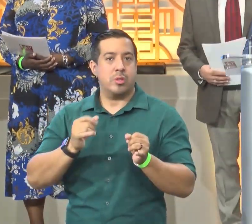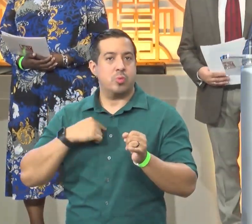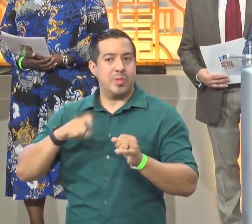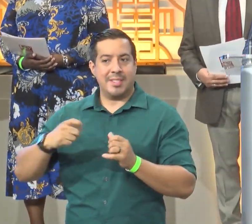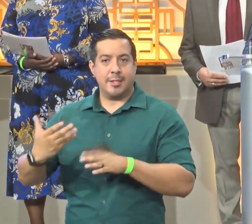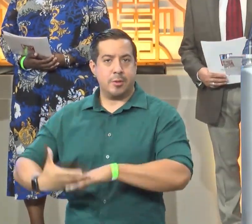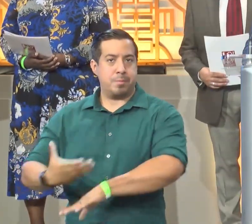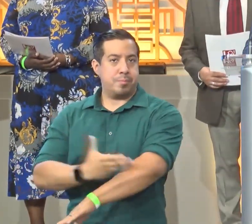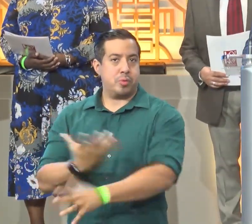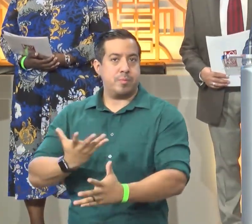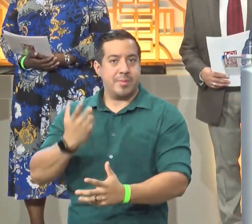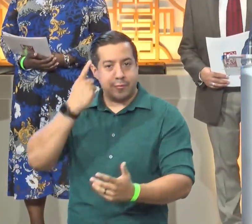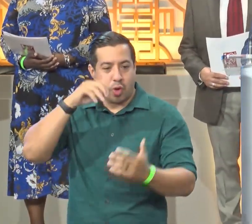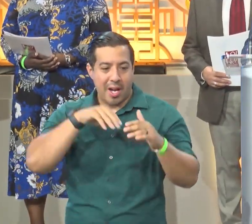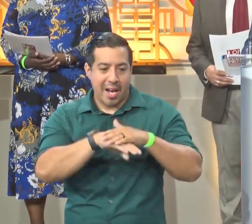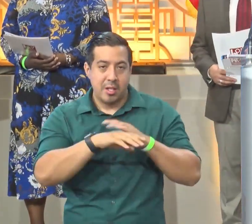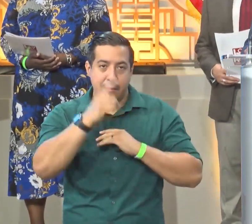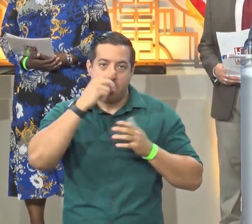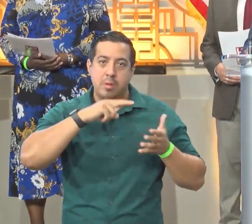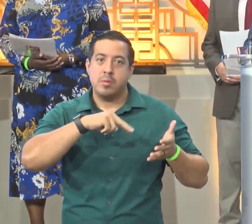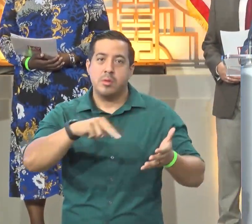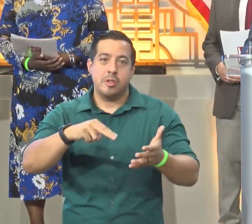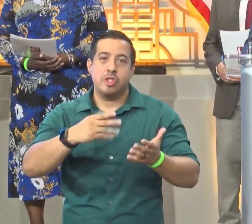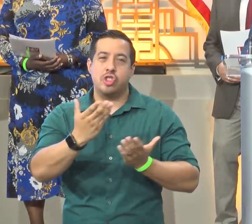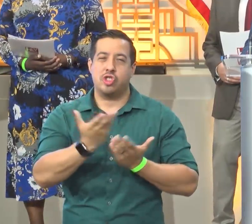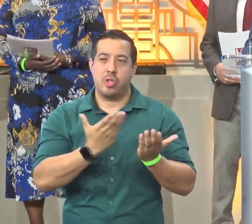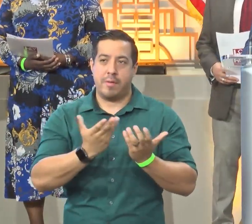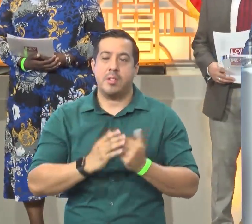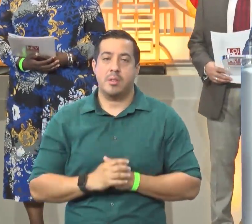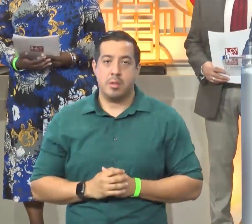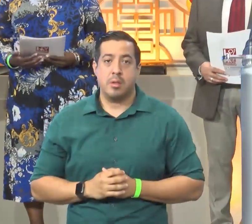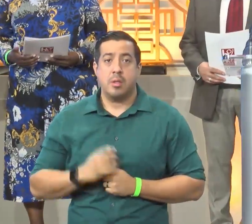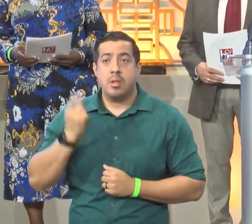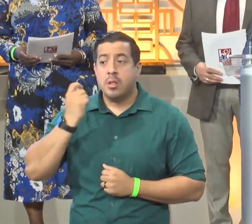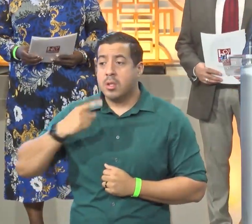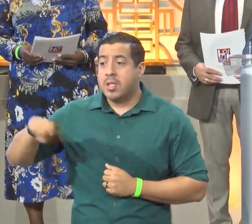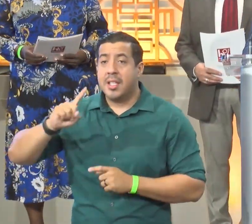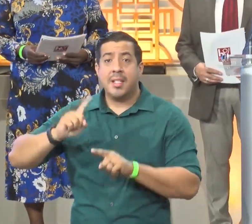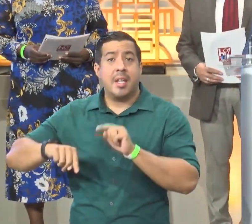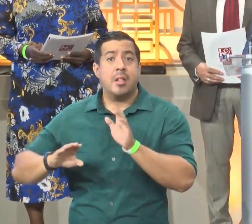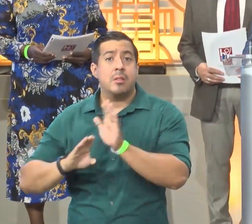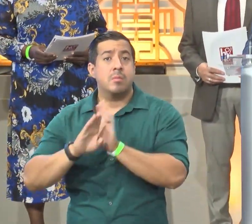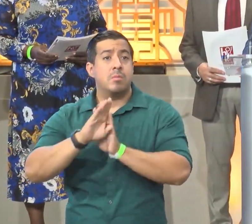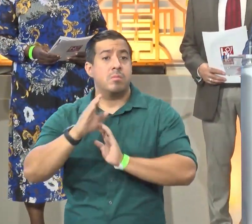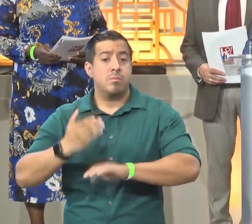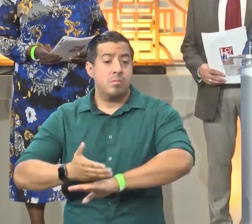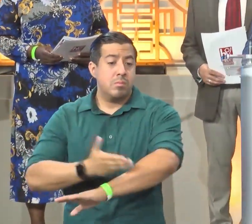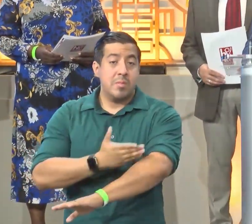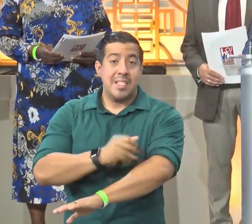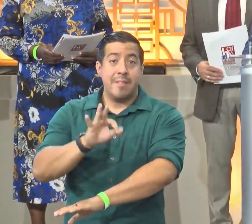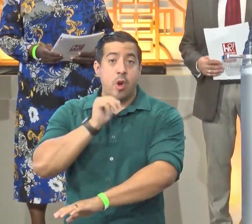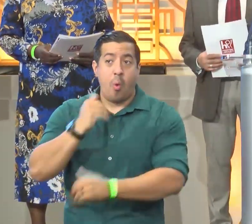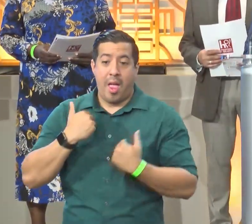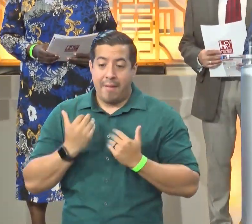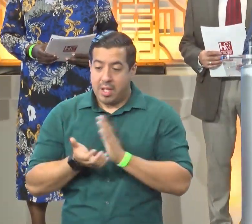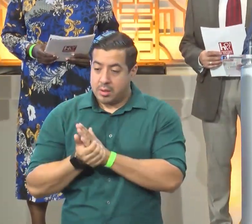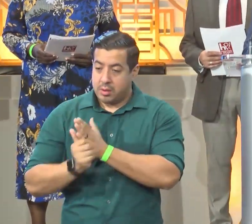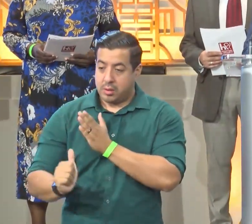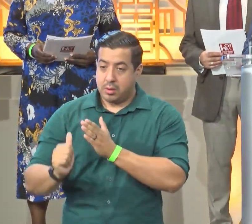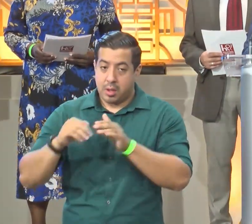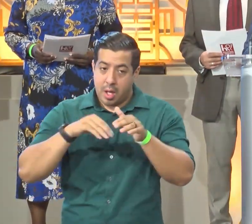improve access to literacy services. Our residents cannot thrive if they do not have the skills to